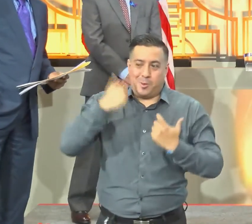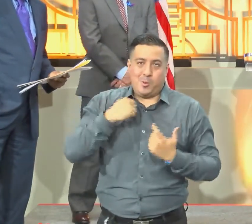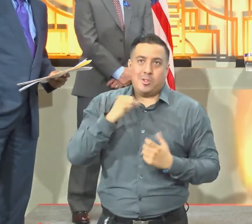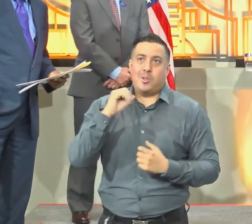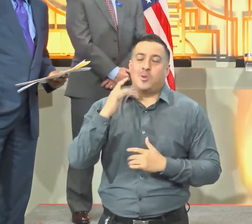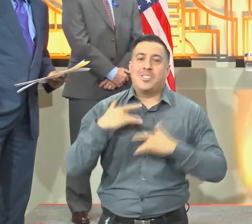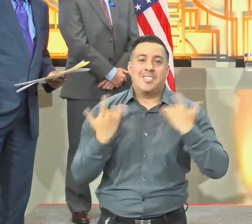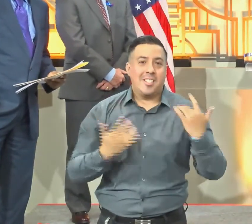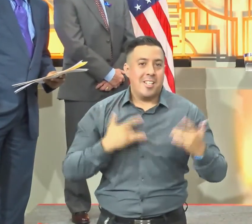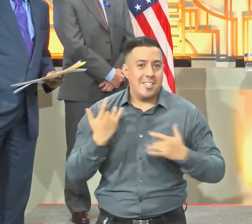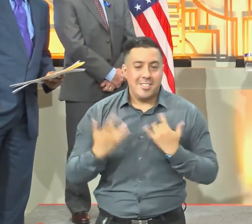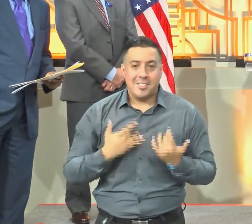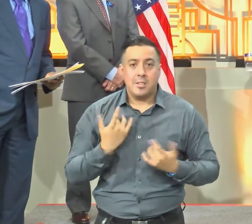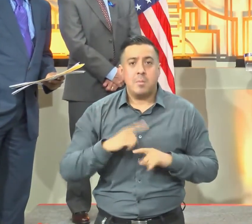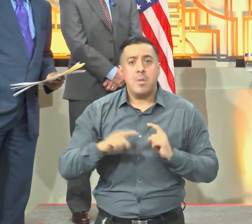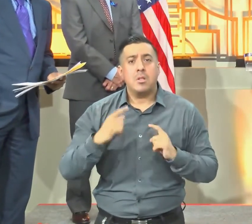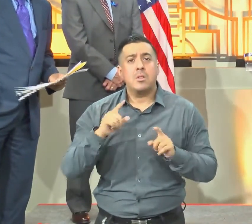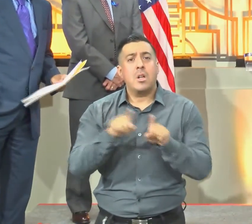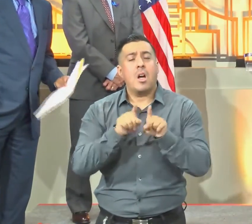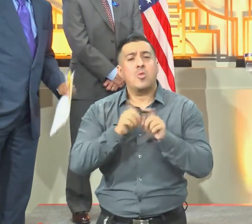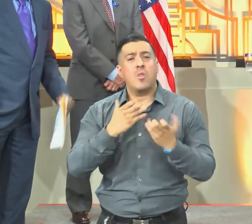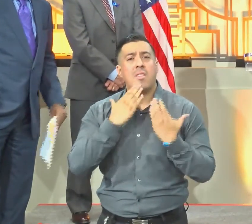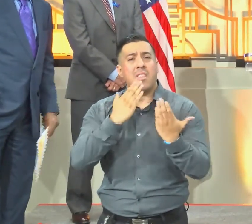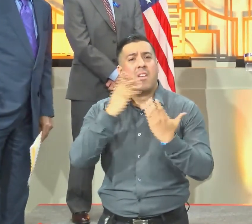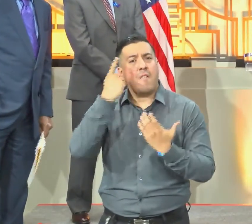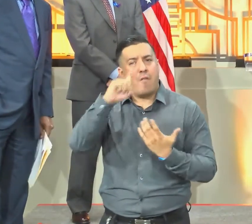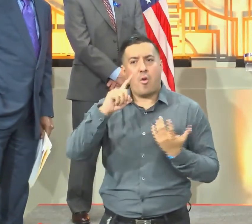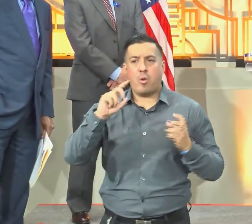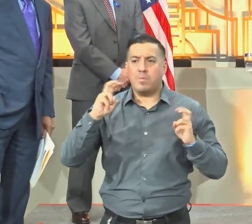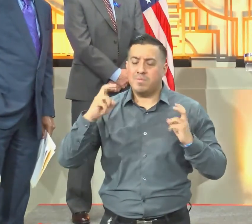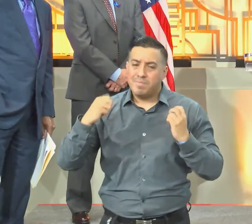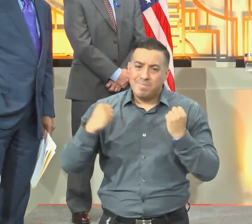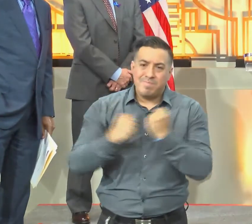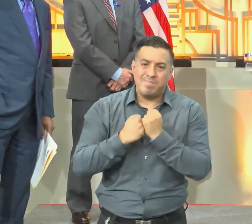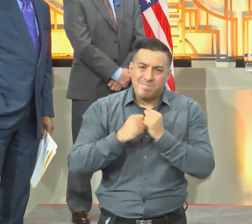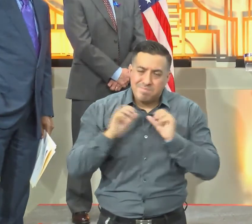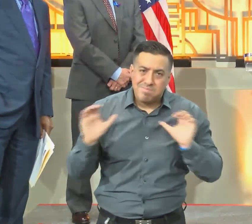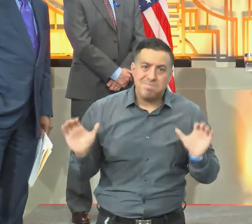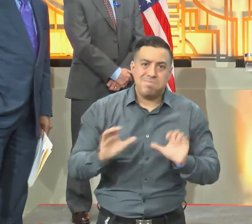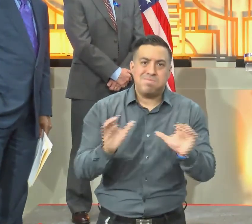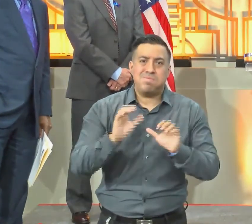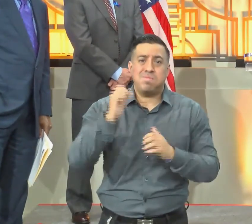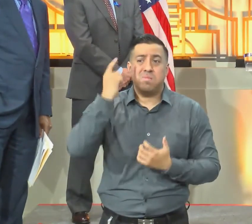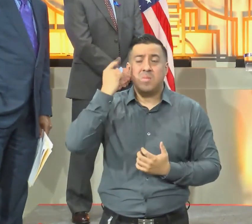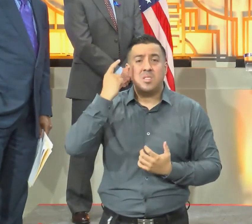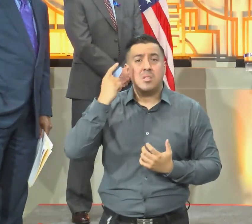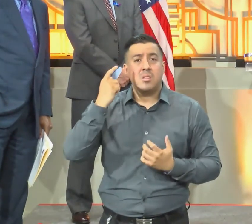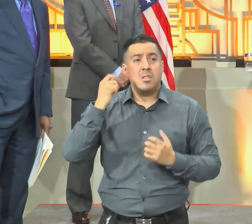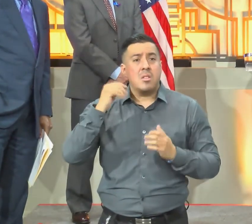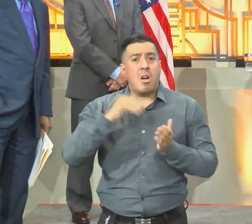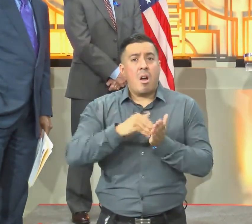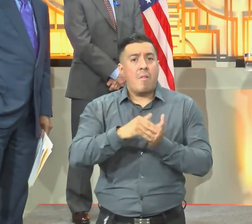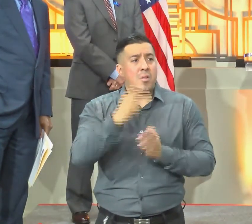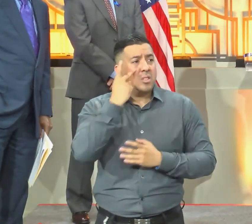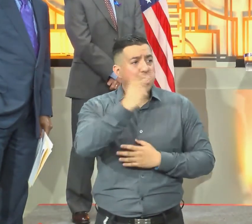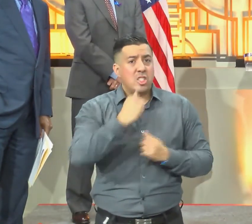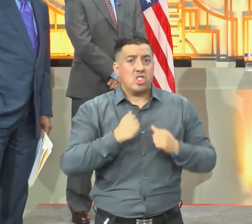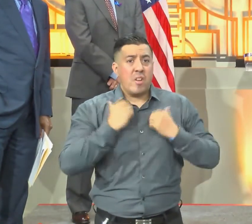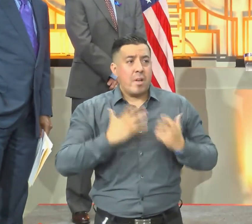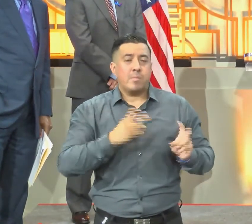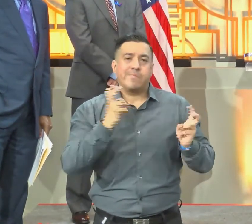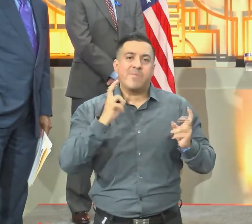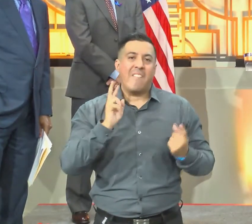I also want to thank you for being proactive. Too often, we see survivors, we call them